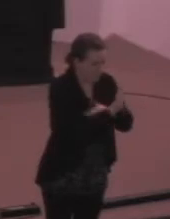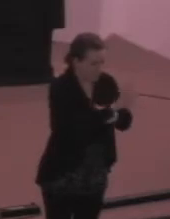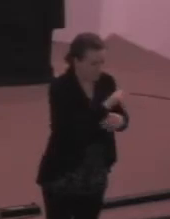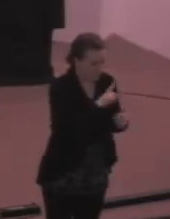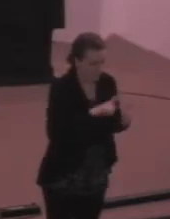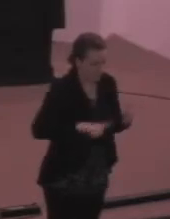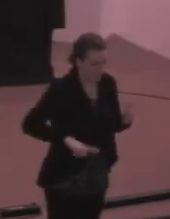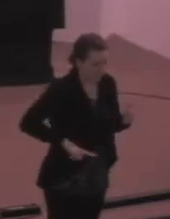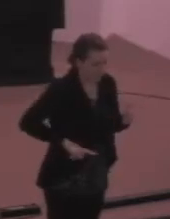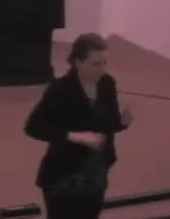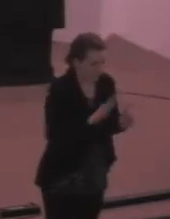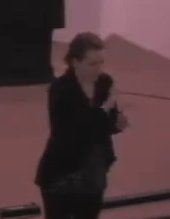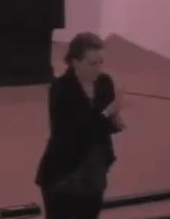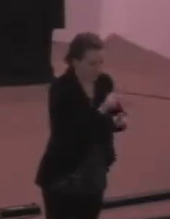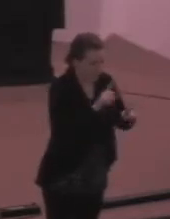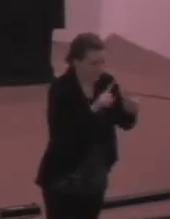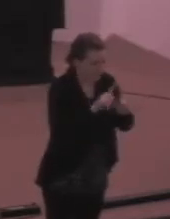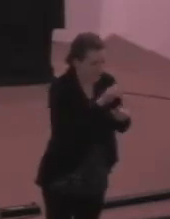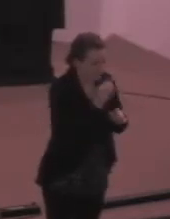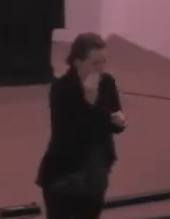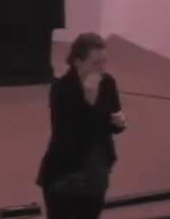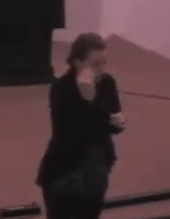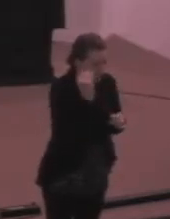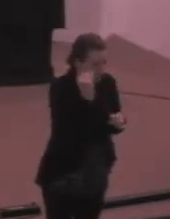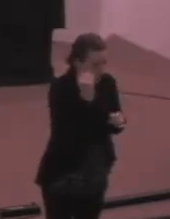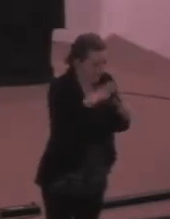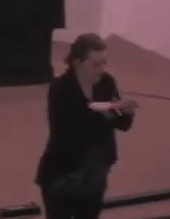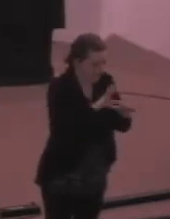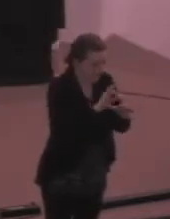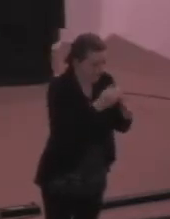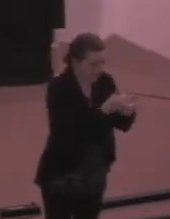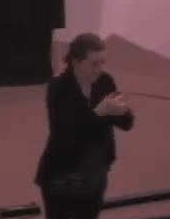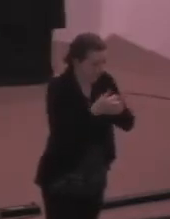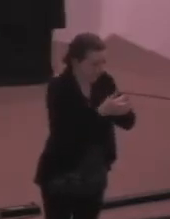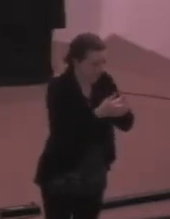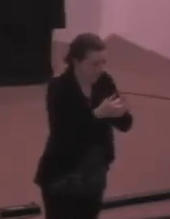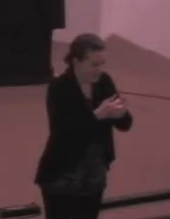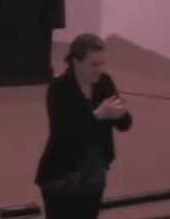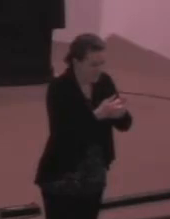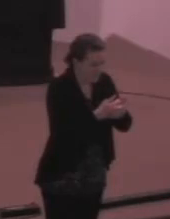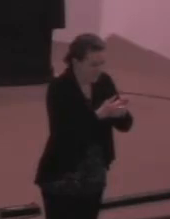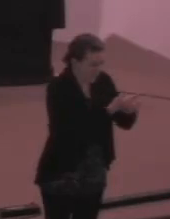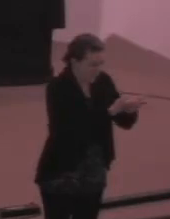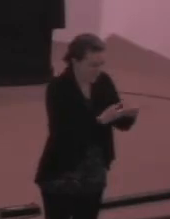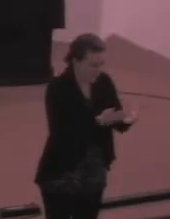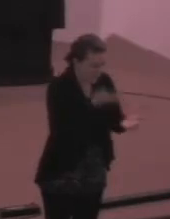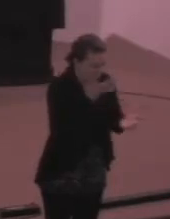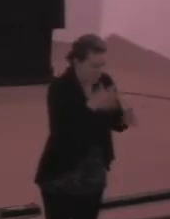to you. You will find a baby wrapped in cloths and laying in a manger."